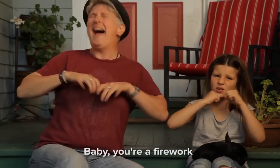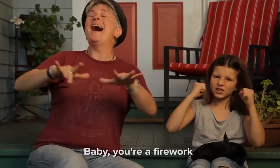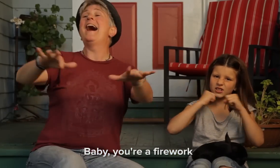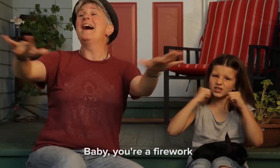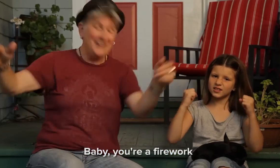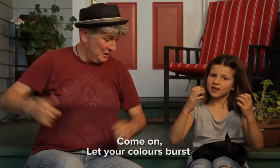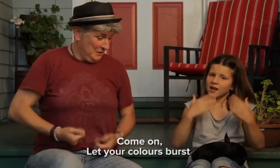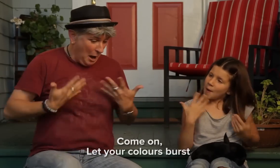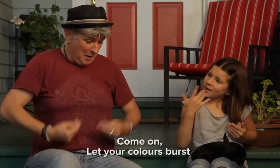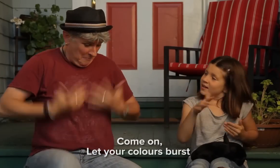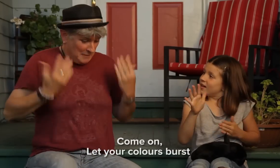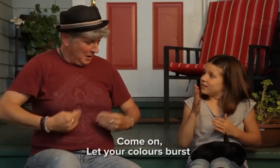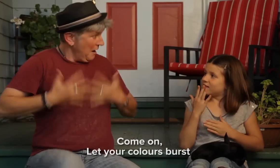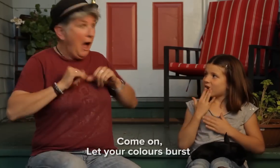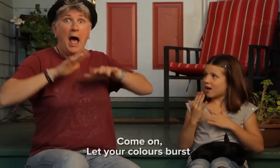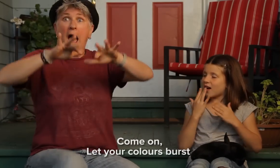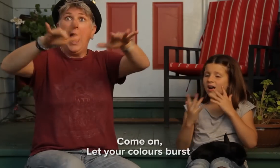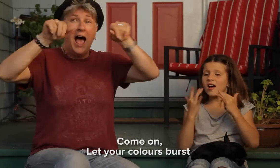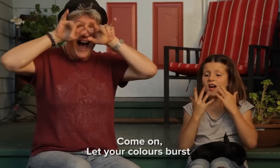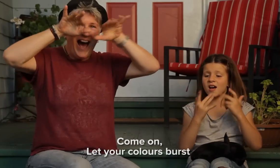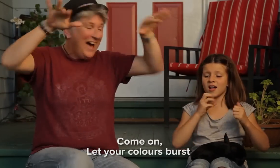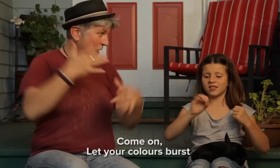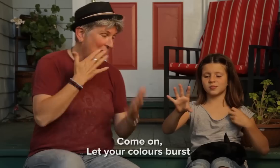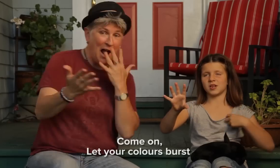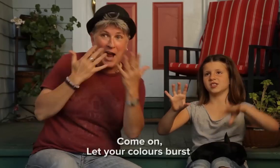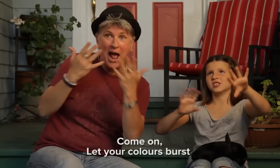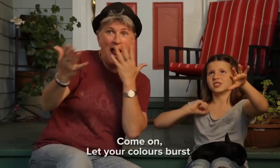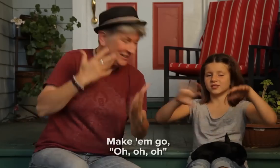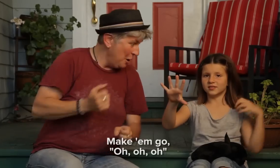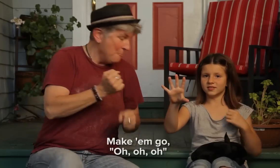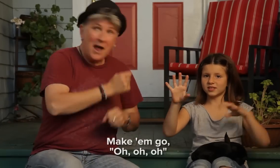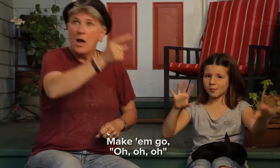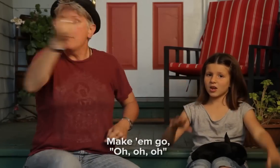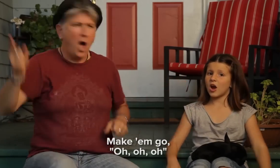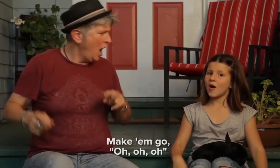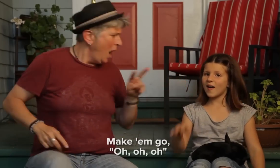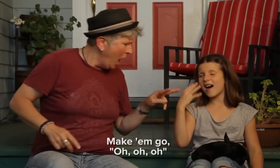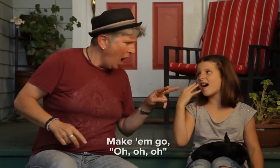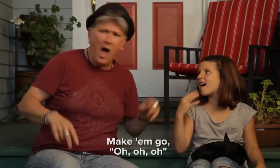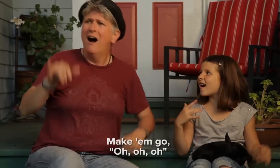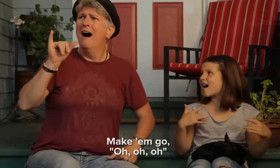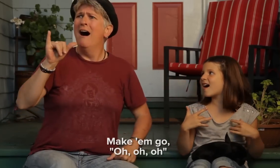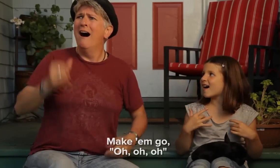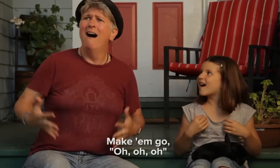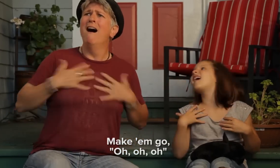Come on let your colors burst Make em go ah, ah, ah,